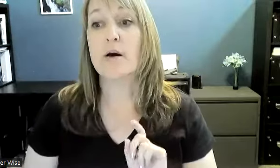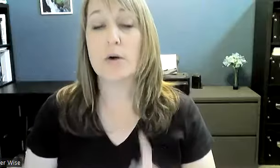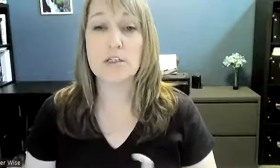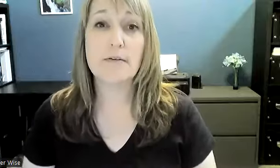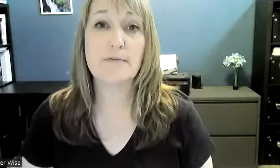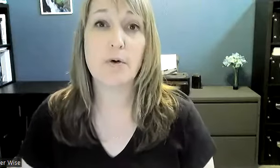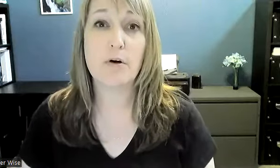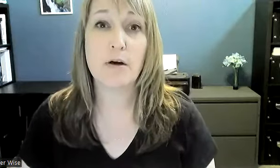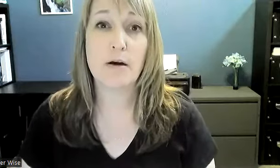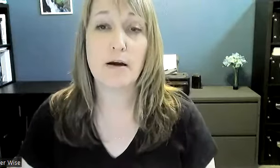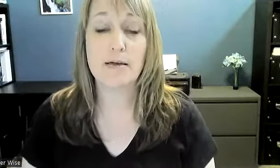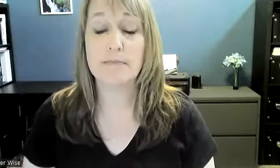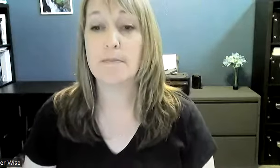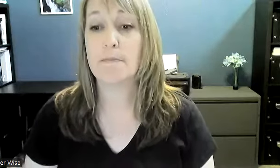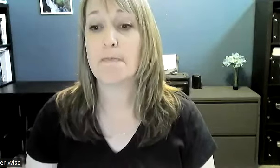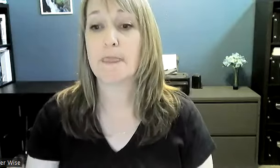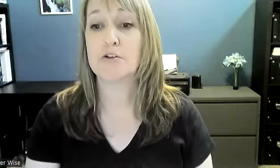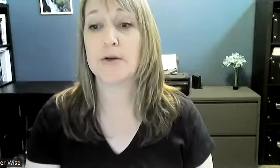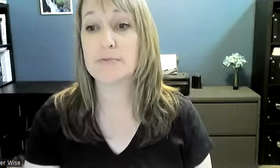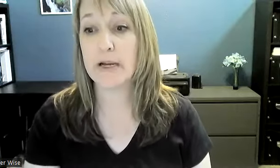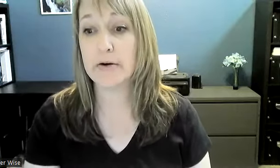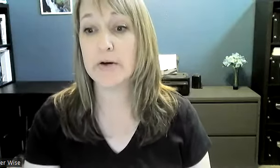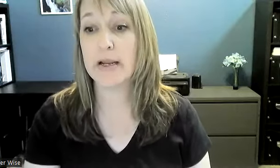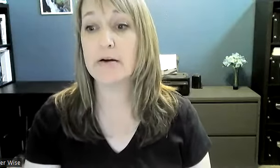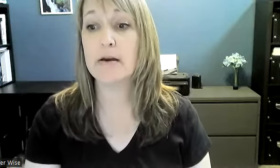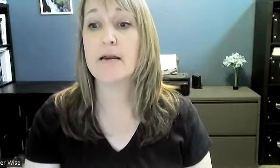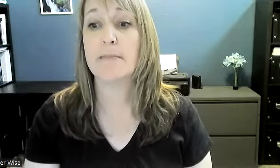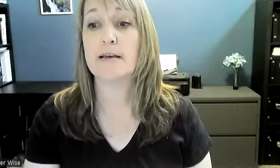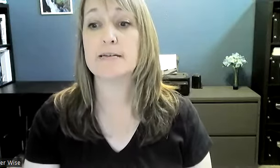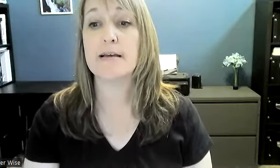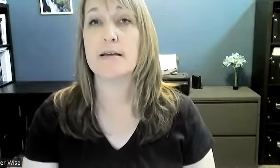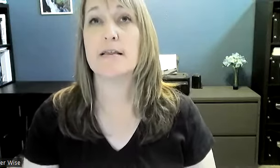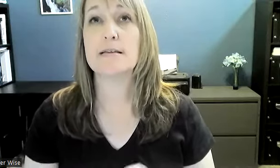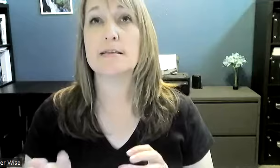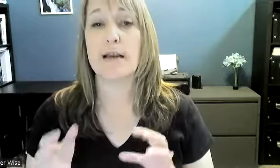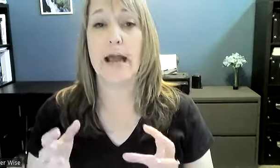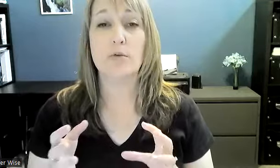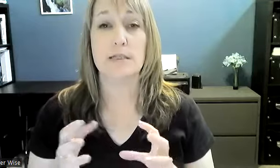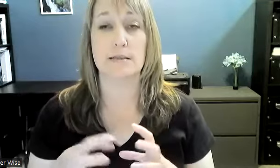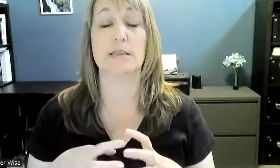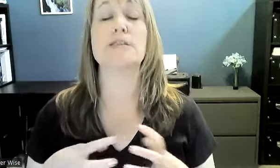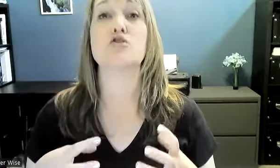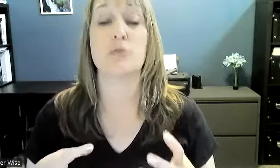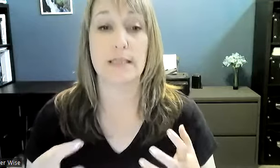watch out for transfer error here, because this sign out is literally